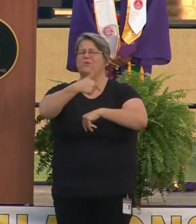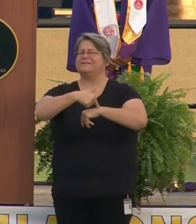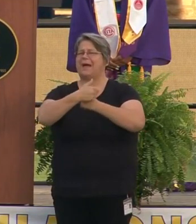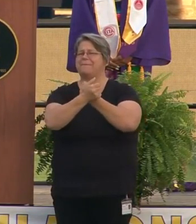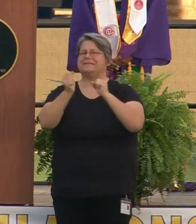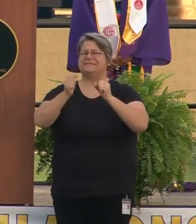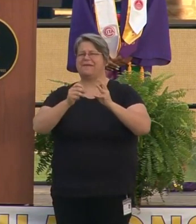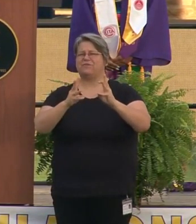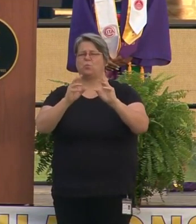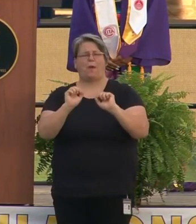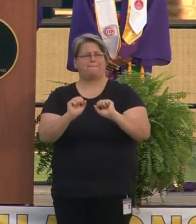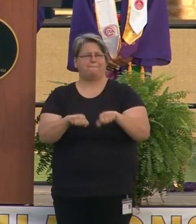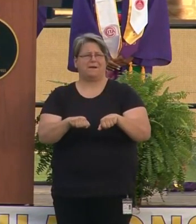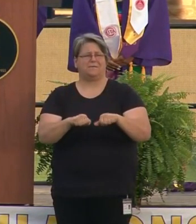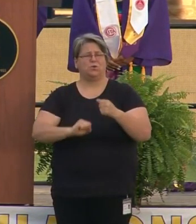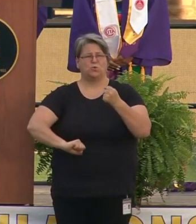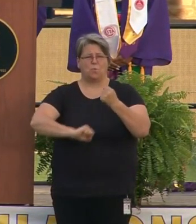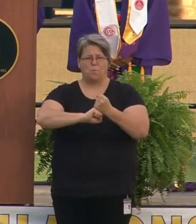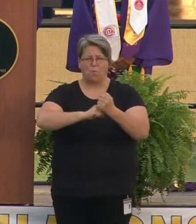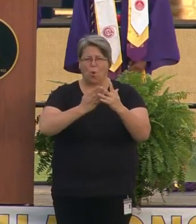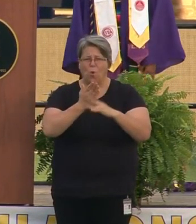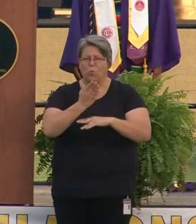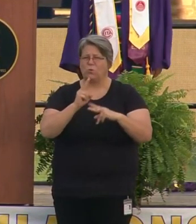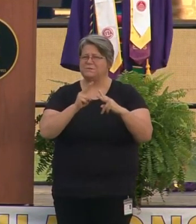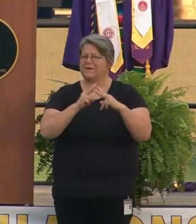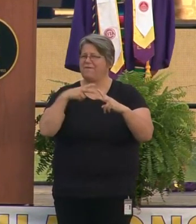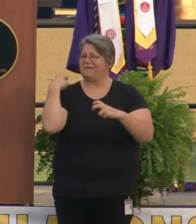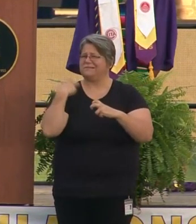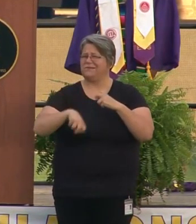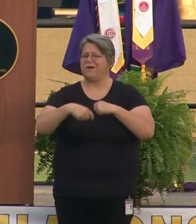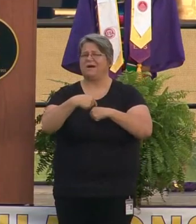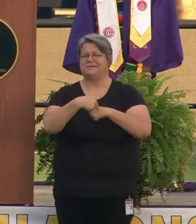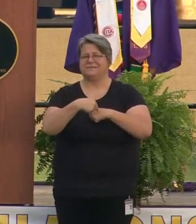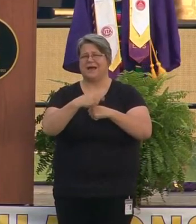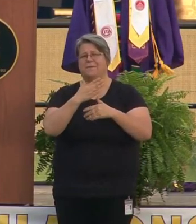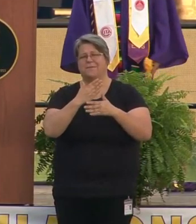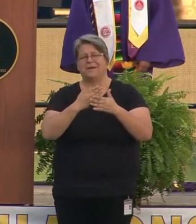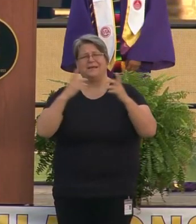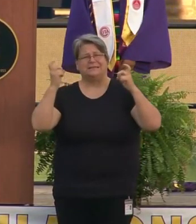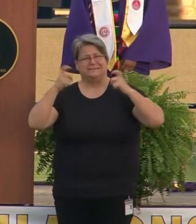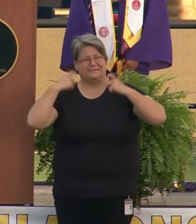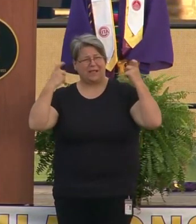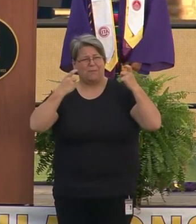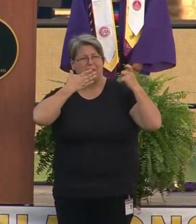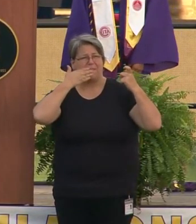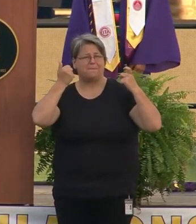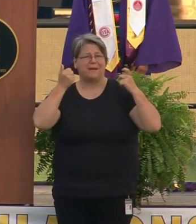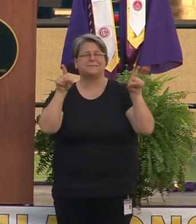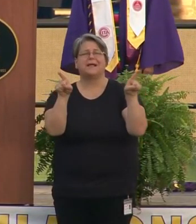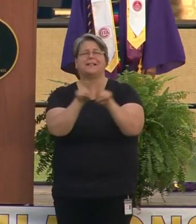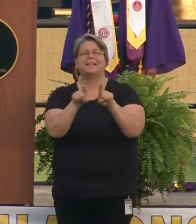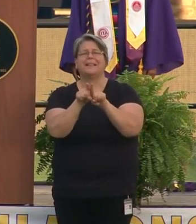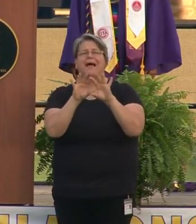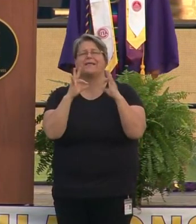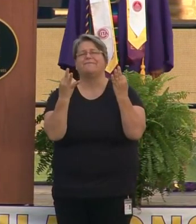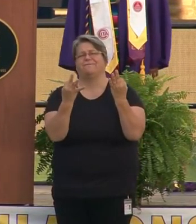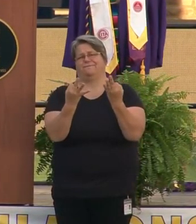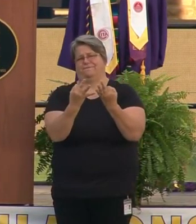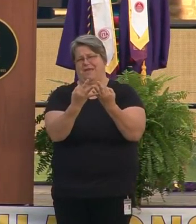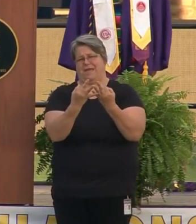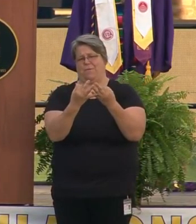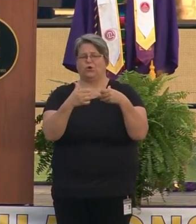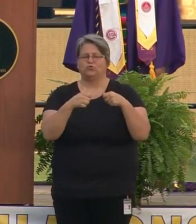way possible. They supported us through some very difficult periods and celebrated with us like family. In an effort to keep us